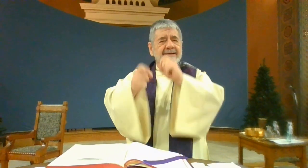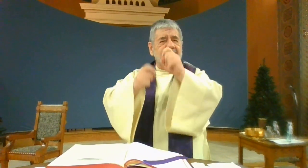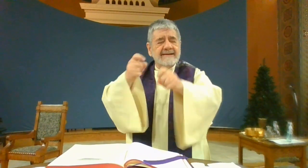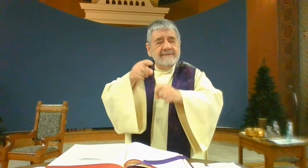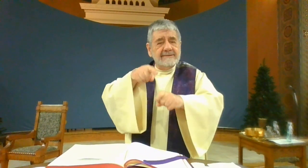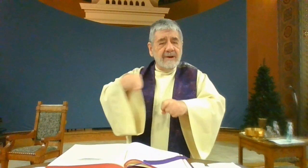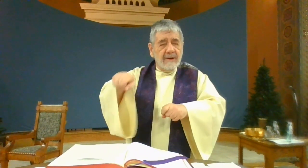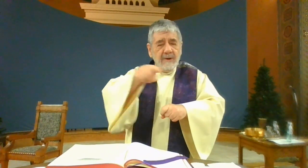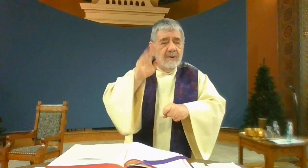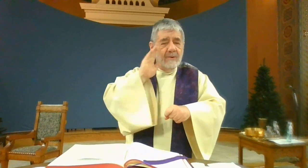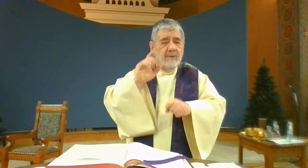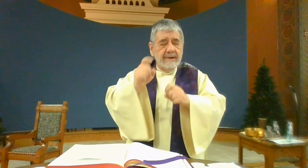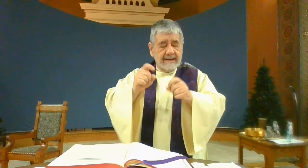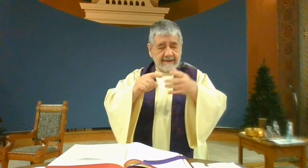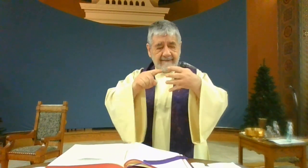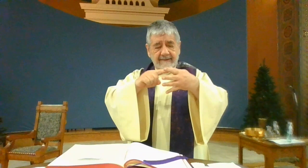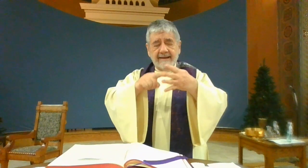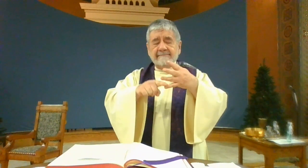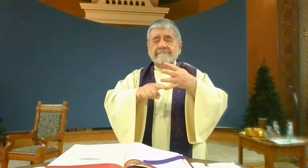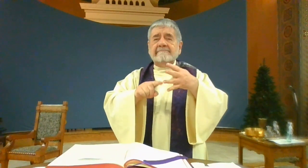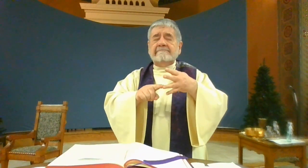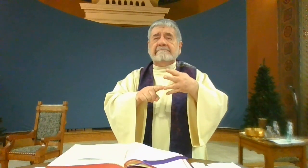What kind of gifts will you be giving?